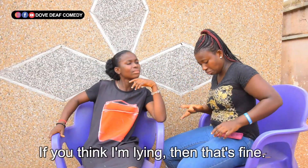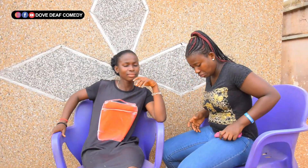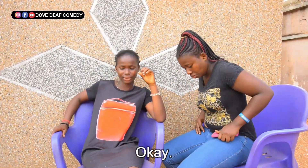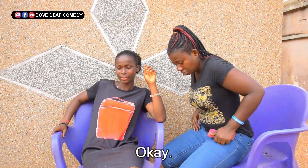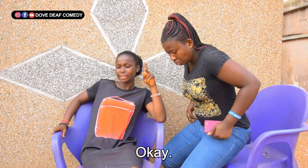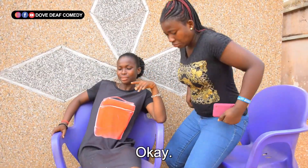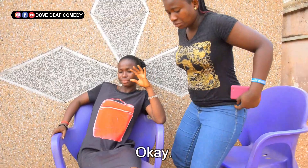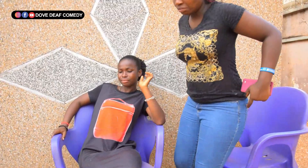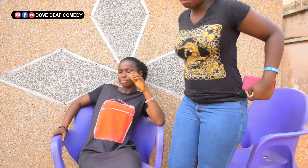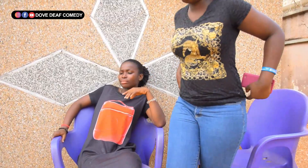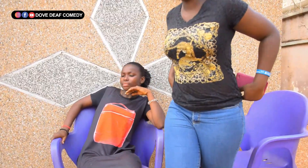fine. Okay.